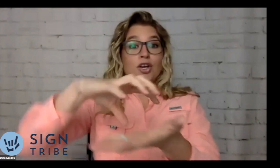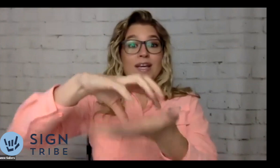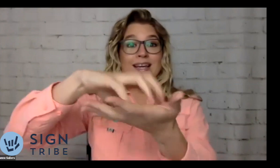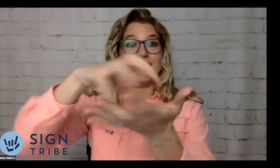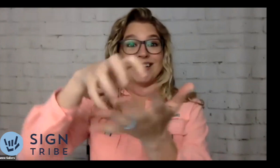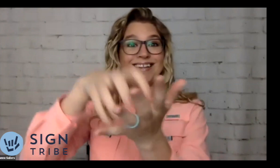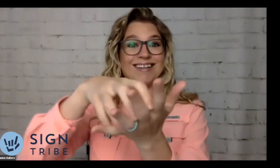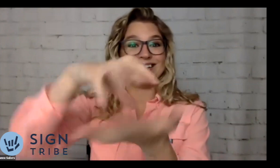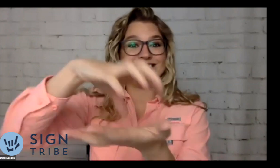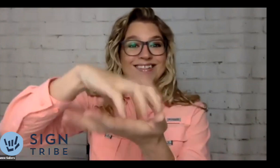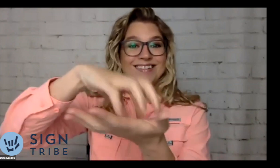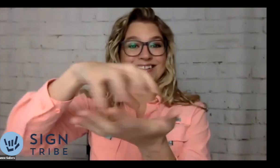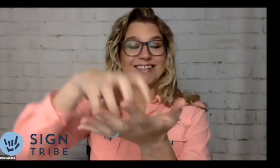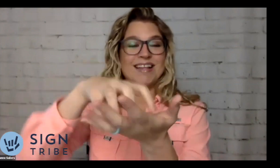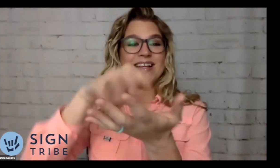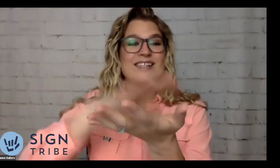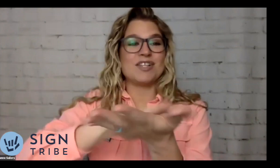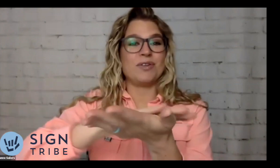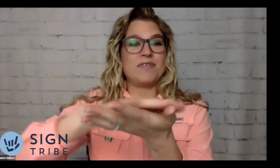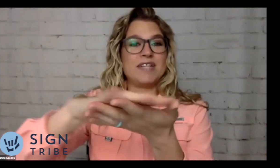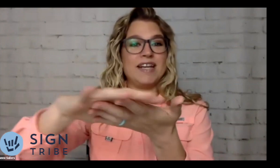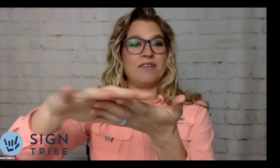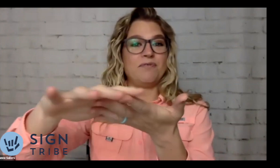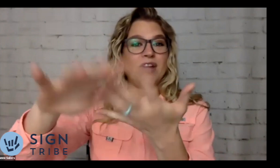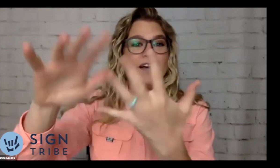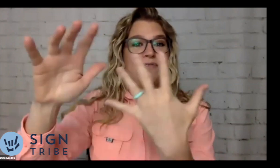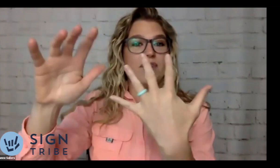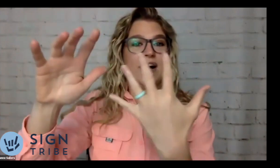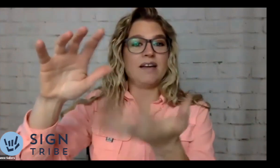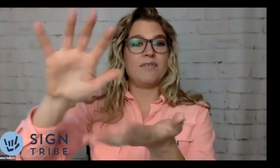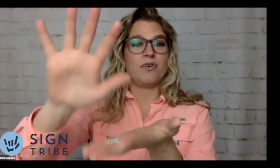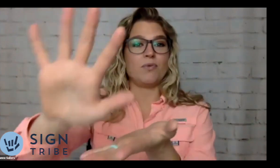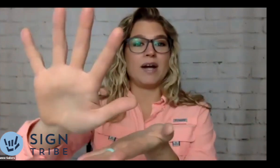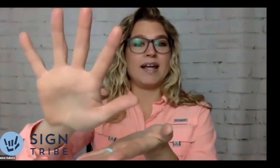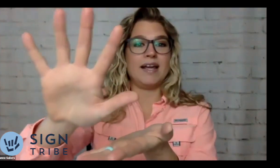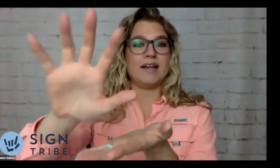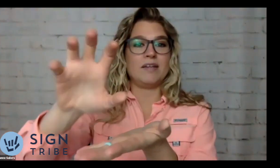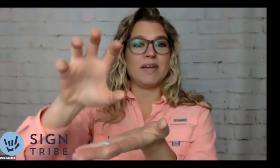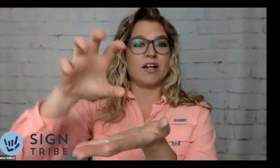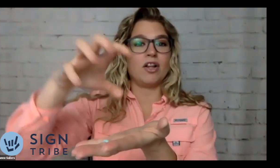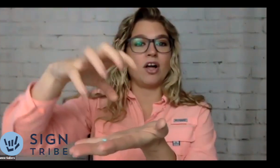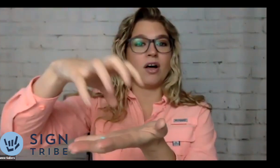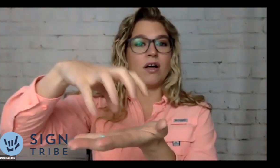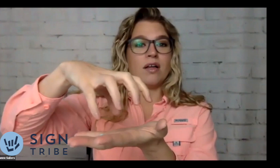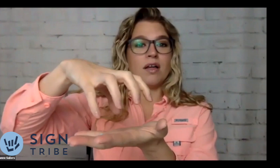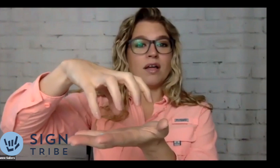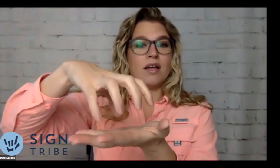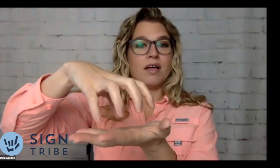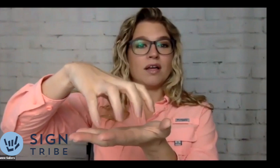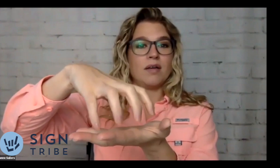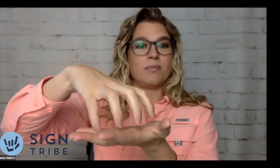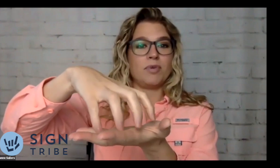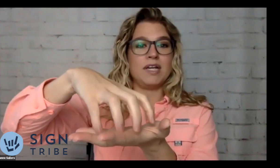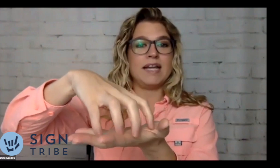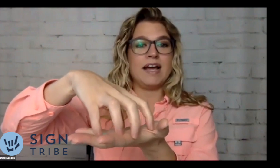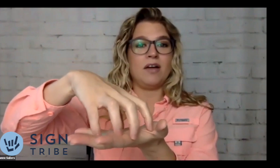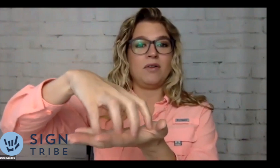Cookie. So left hand flat 5, right hand make a claw, put it down, and